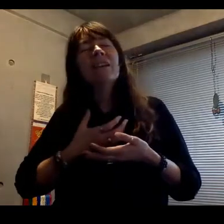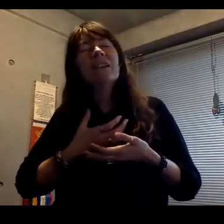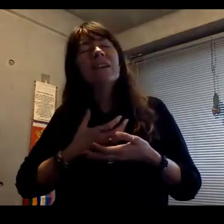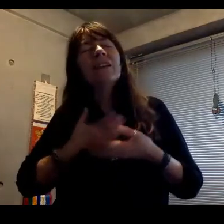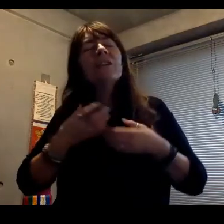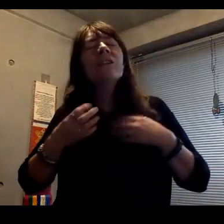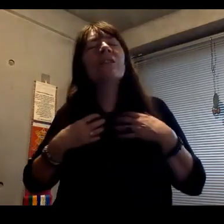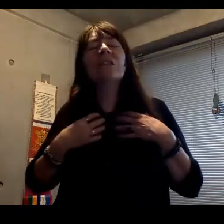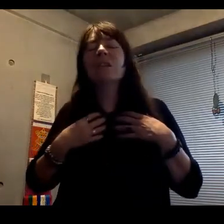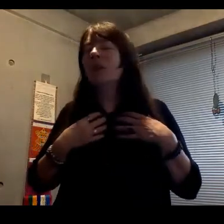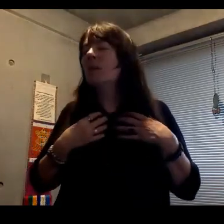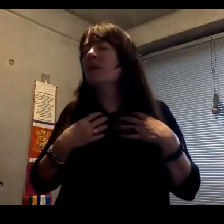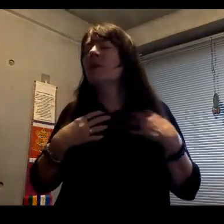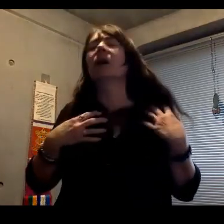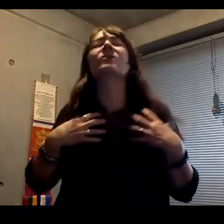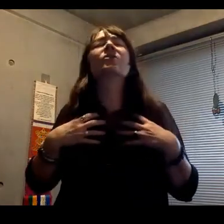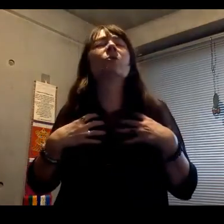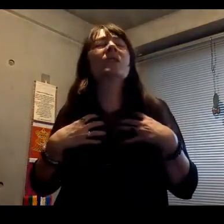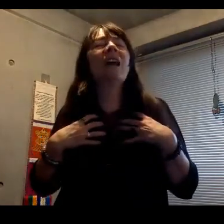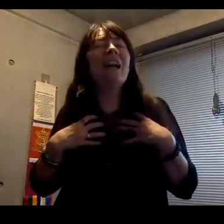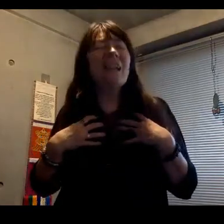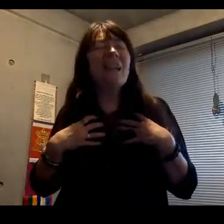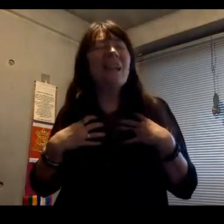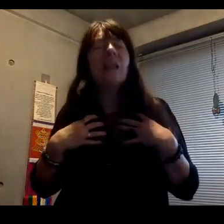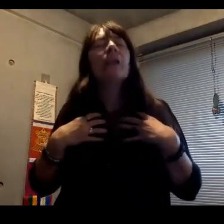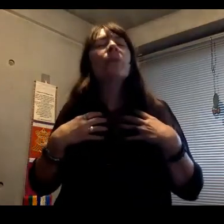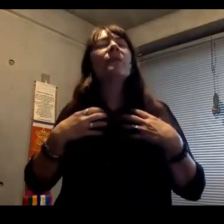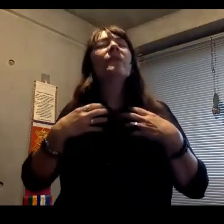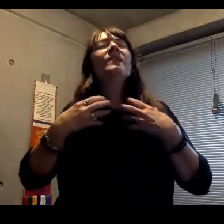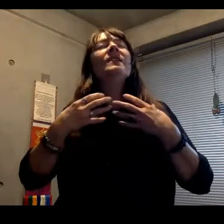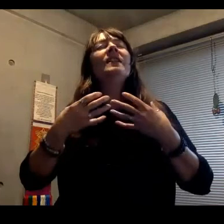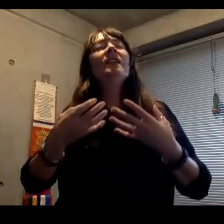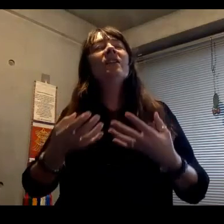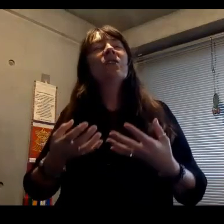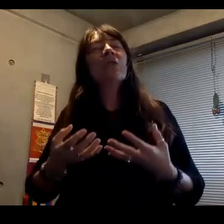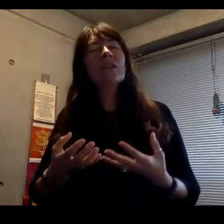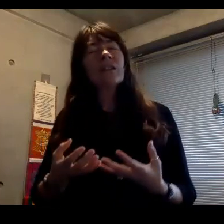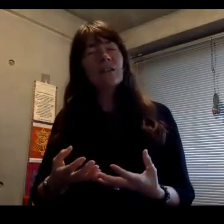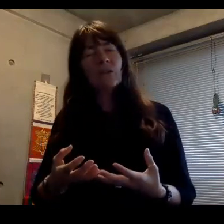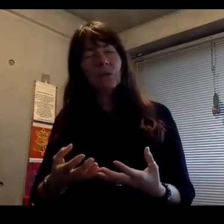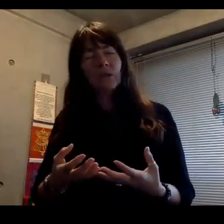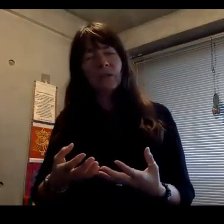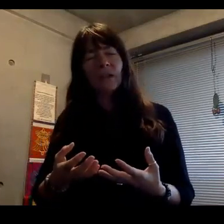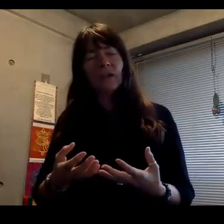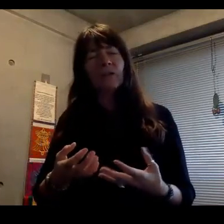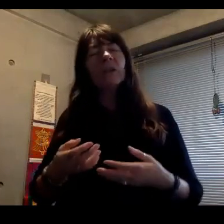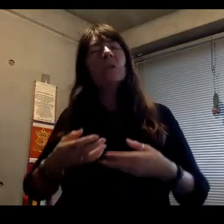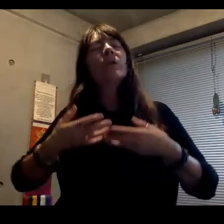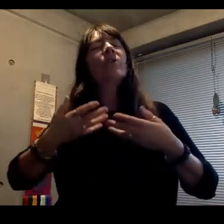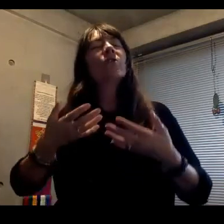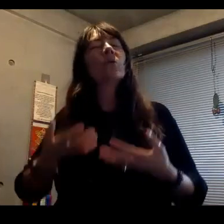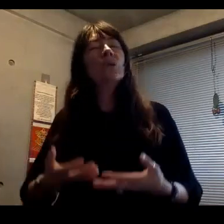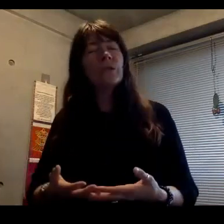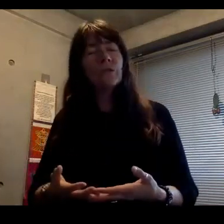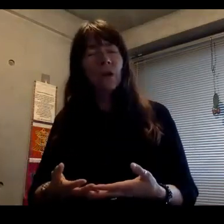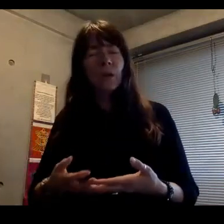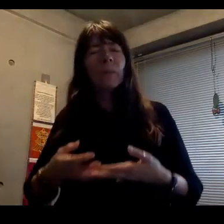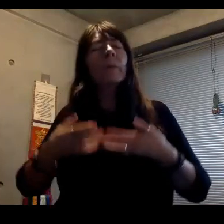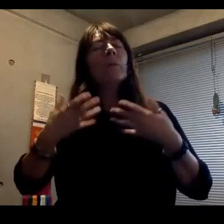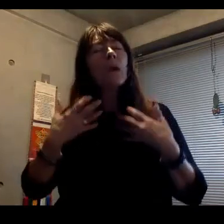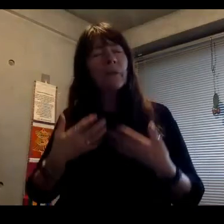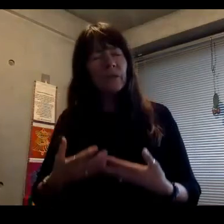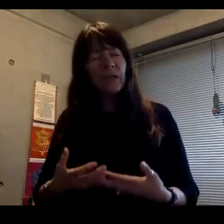de-stressing. It's humans have gotten so tight that the de-stressing is noticed now. When the shoulders